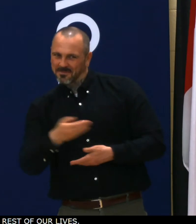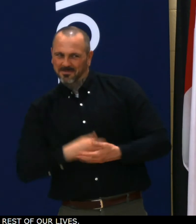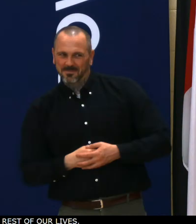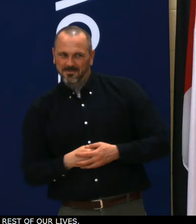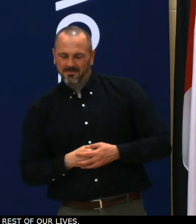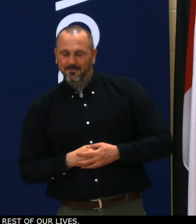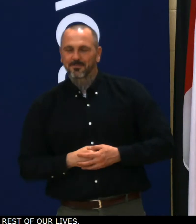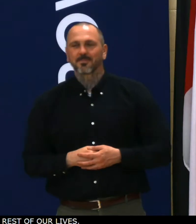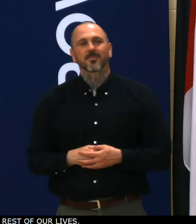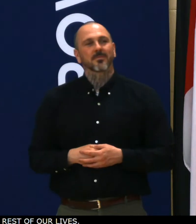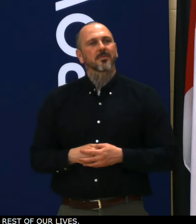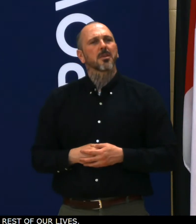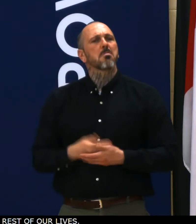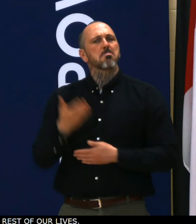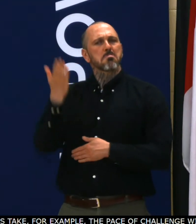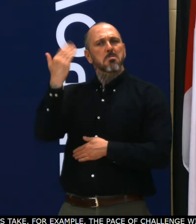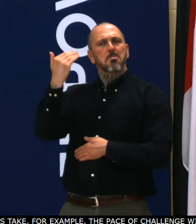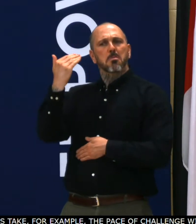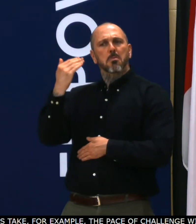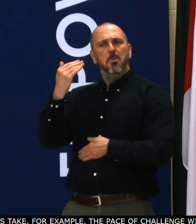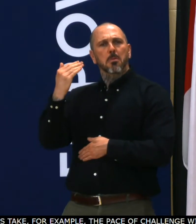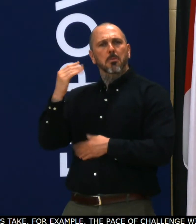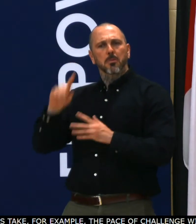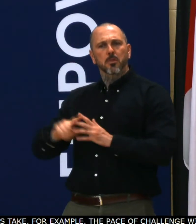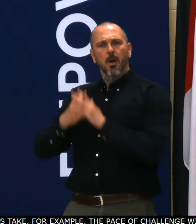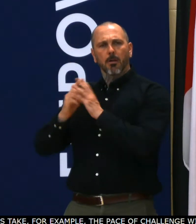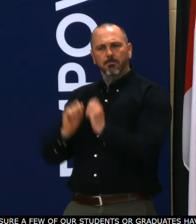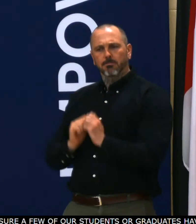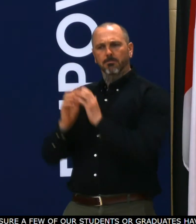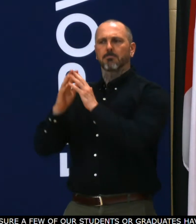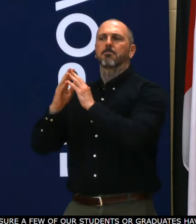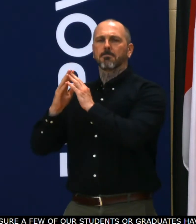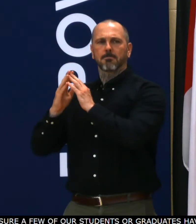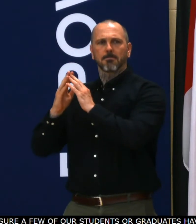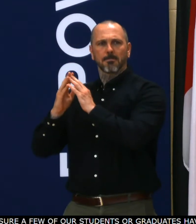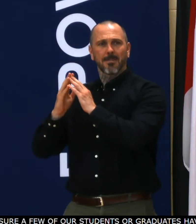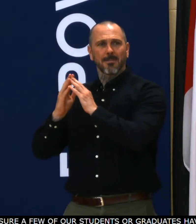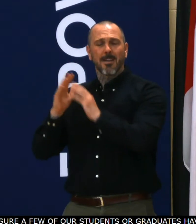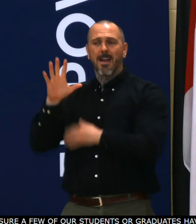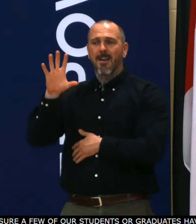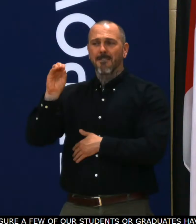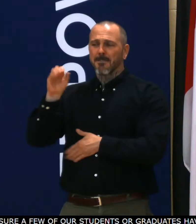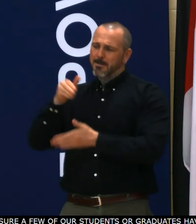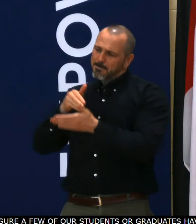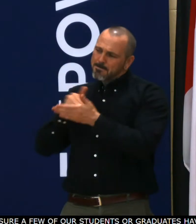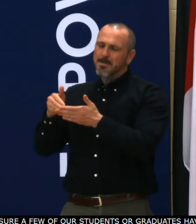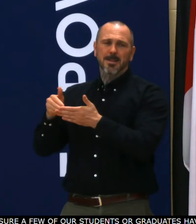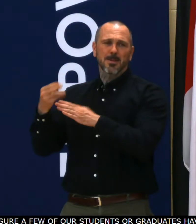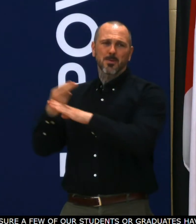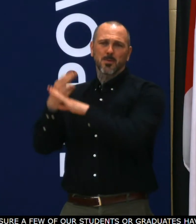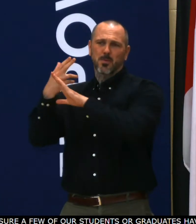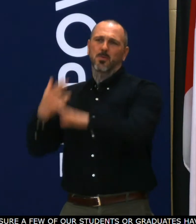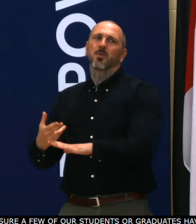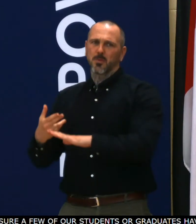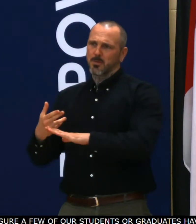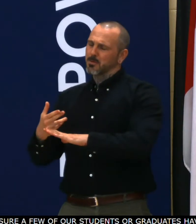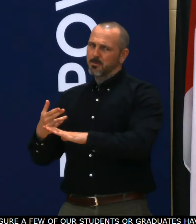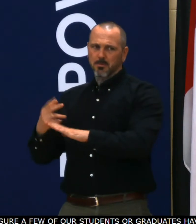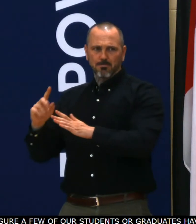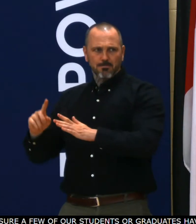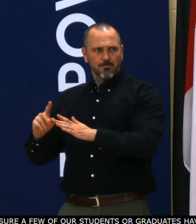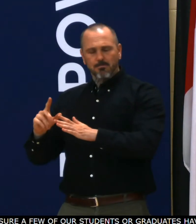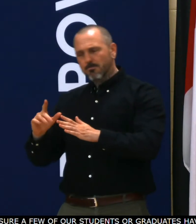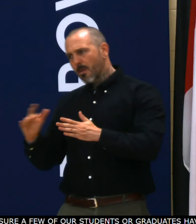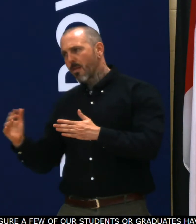when ChatGPT was first launched, it reached 50 million users in less than a